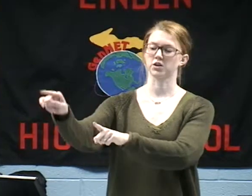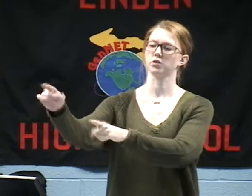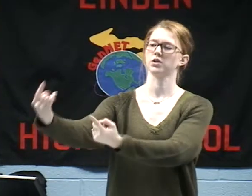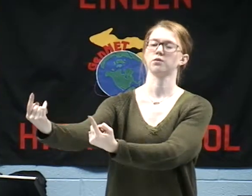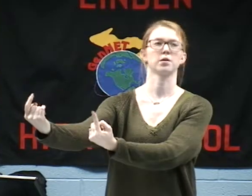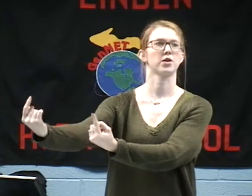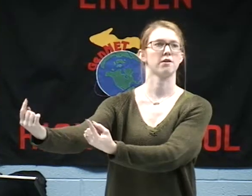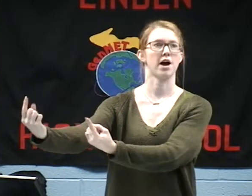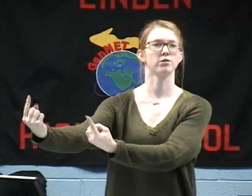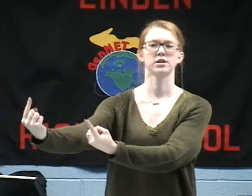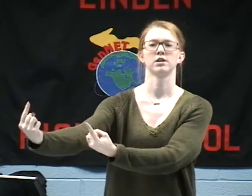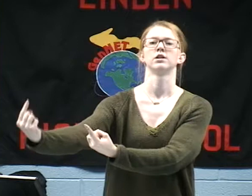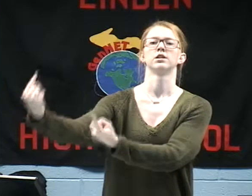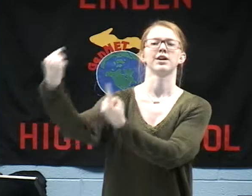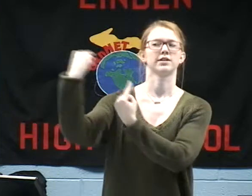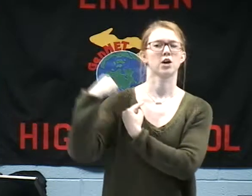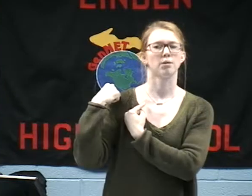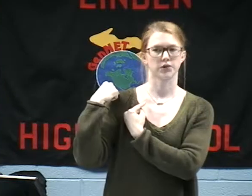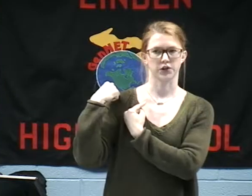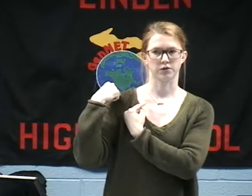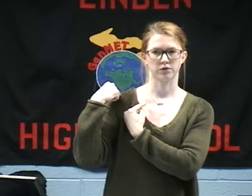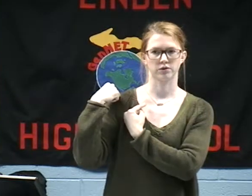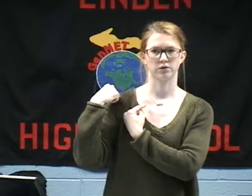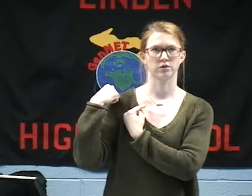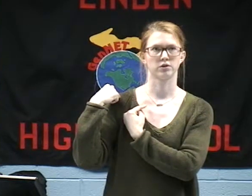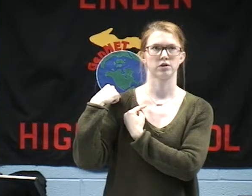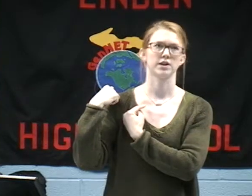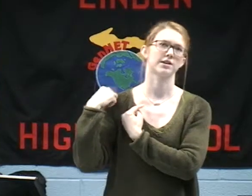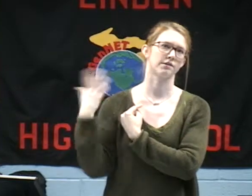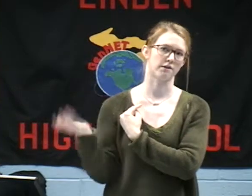soon as you flip it around, it's come to. It's a different verb.